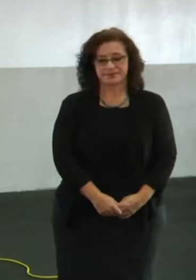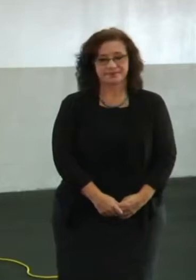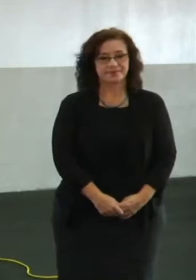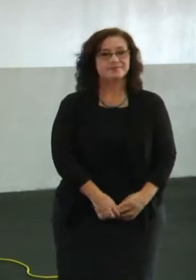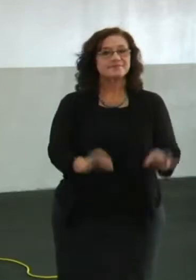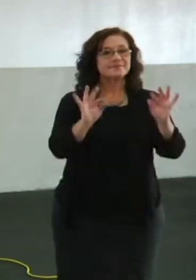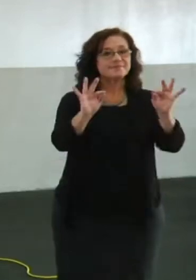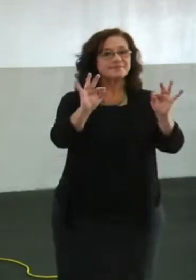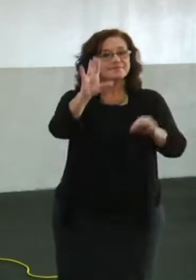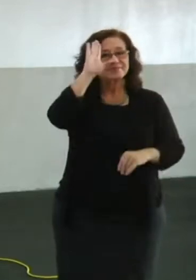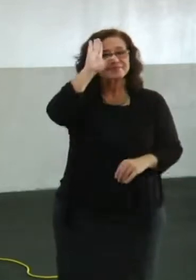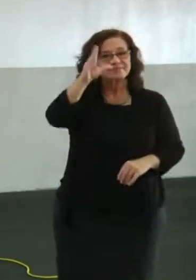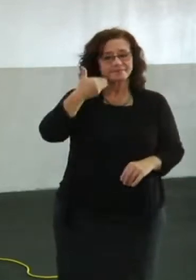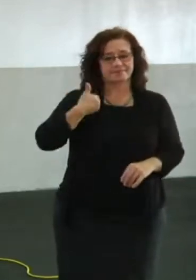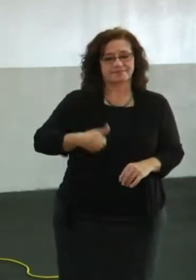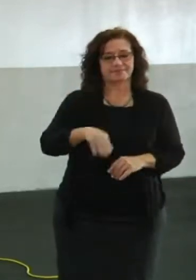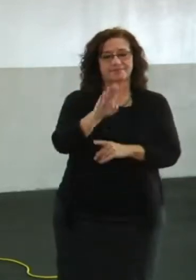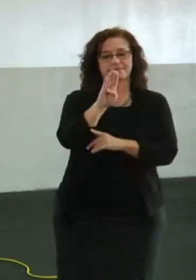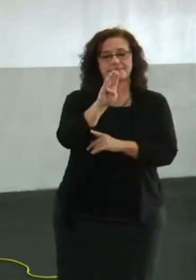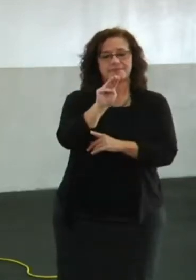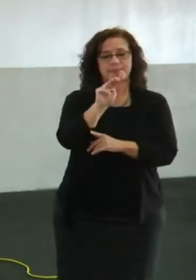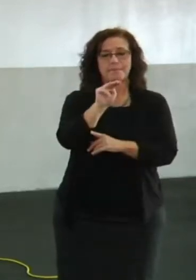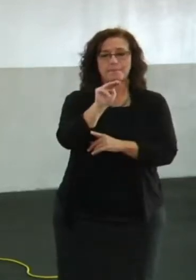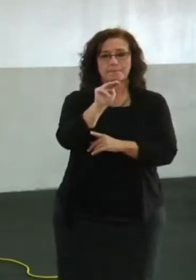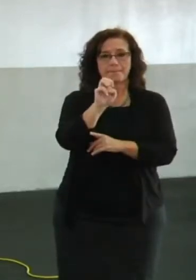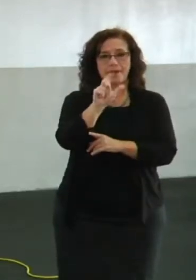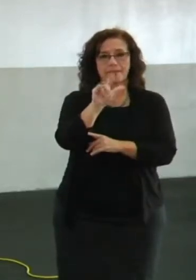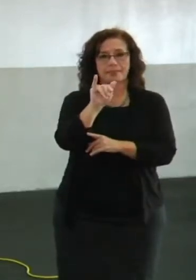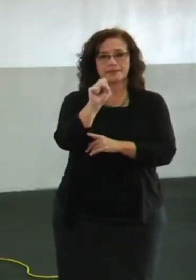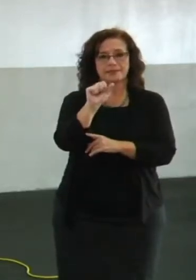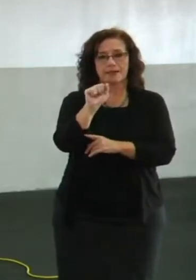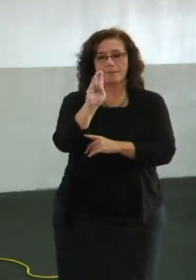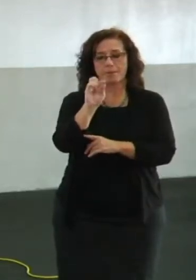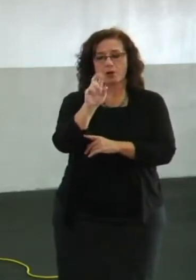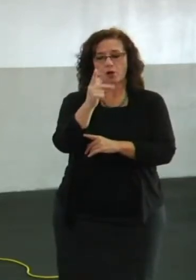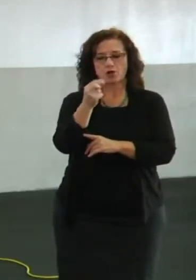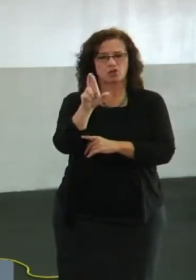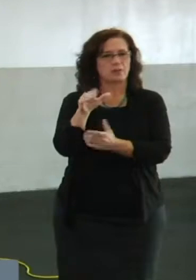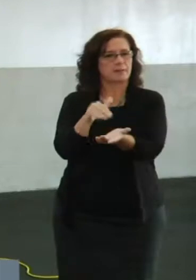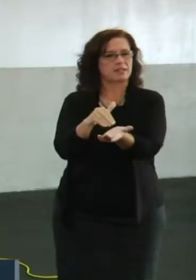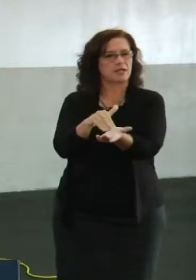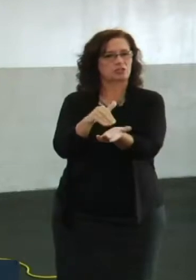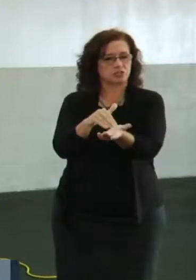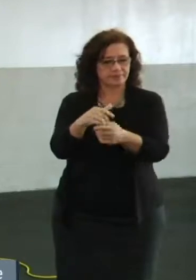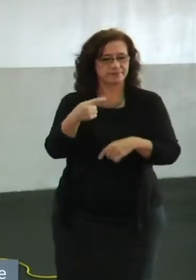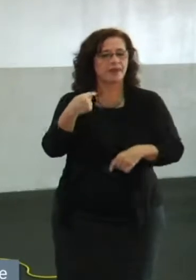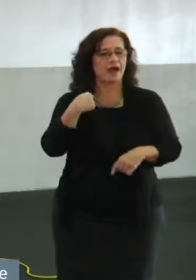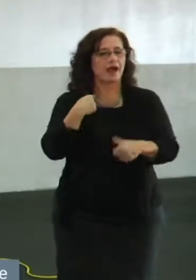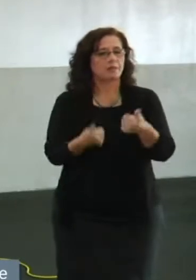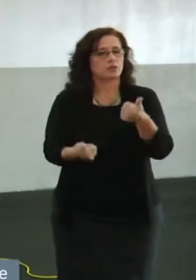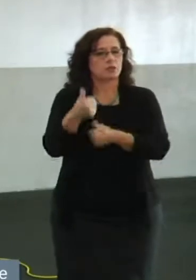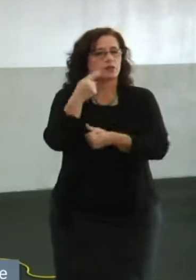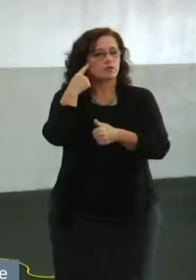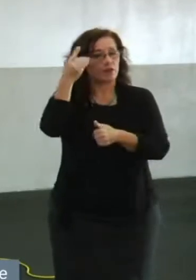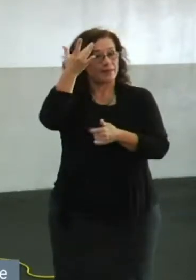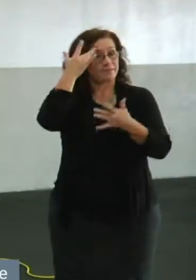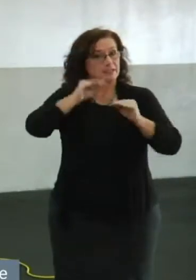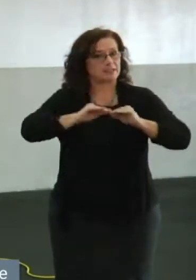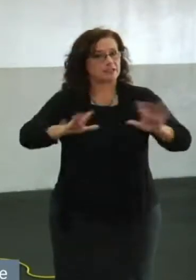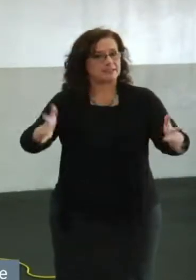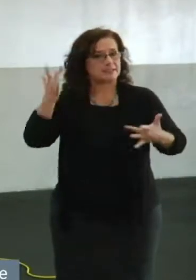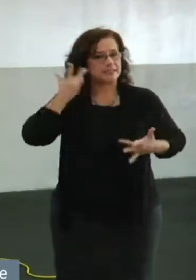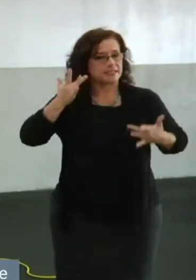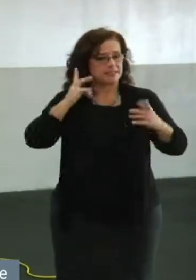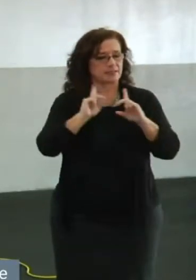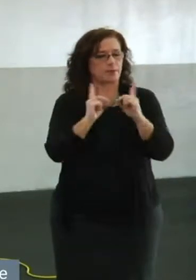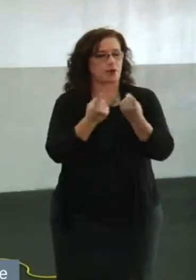Hi, my name is Dr. Melissa Barger. I'm an infectious disease doctor and the medical director of the infectious disease department at Ventura County